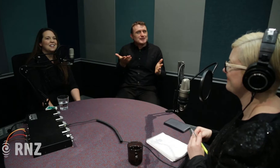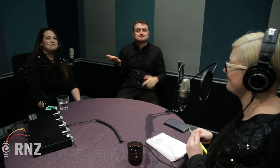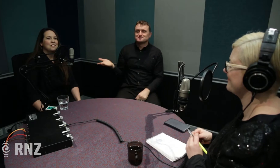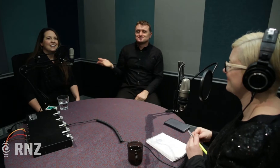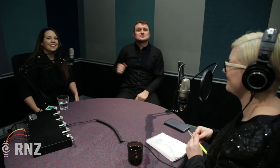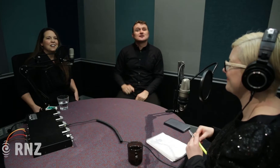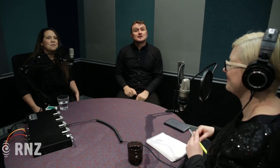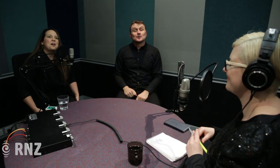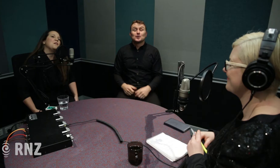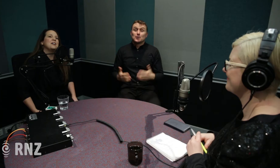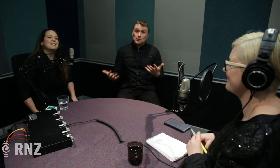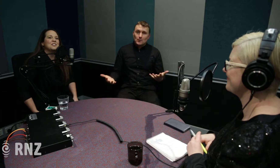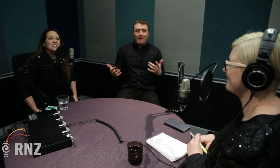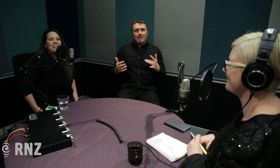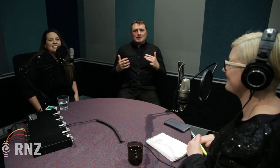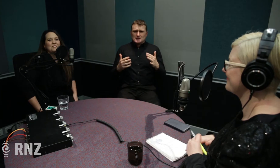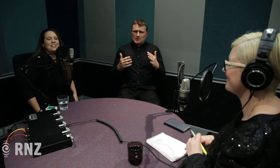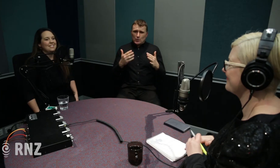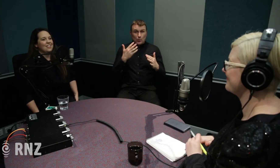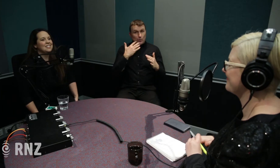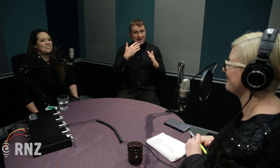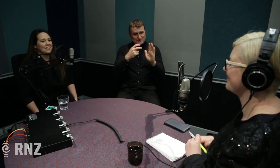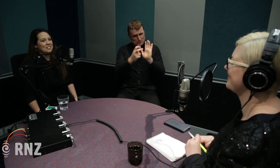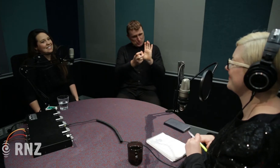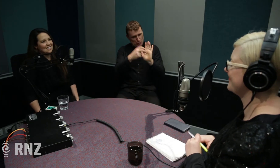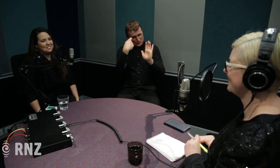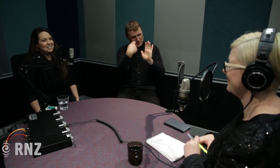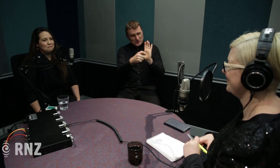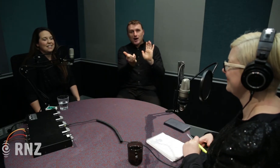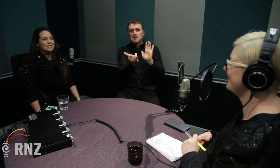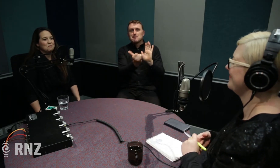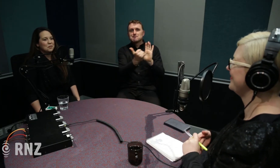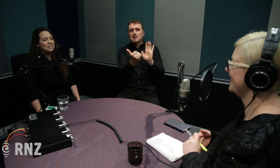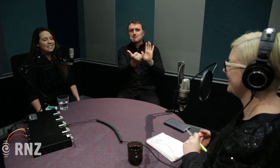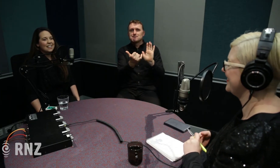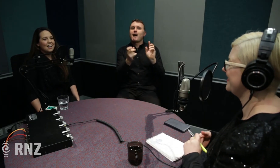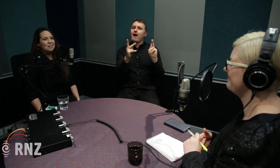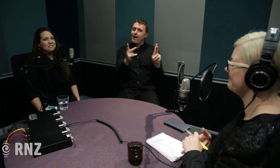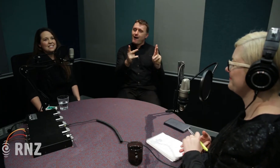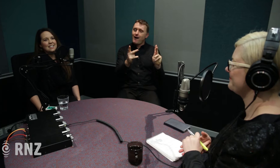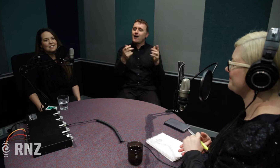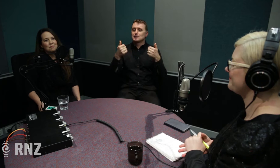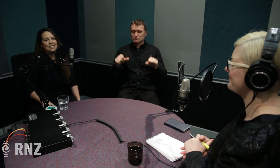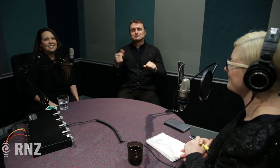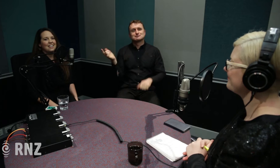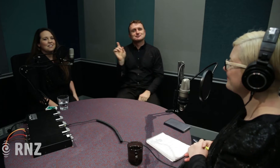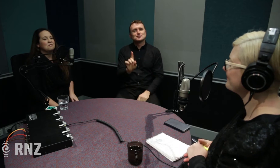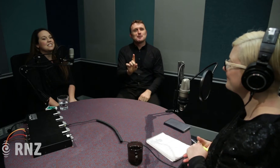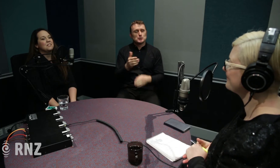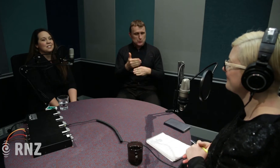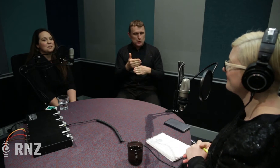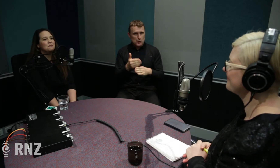The starting point. Well, once the contract has been signed and everyone agrees to take us on board, we start